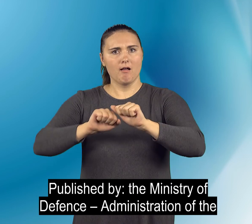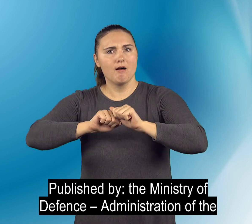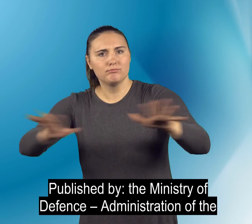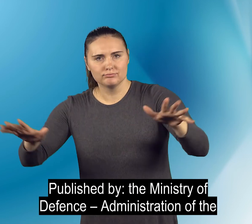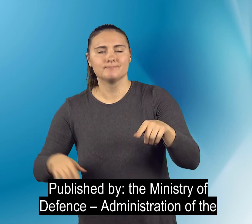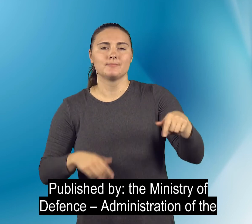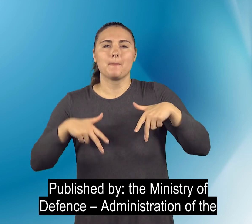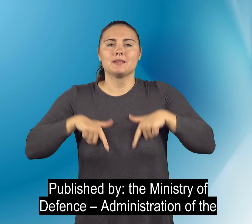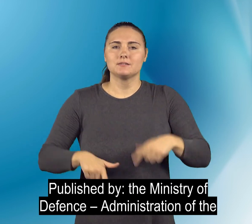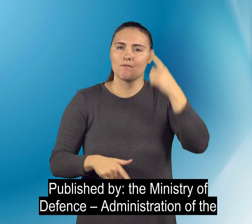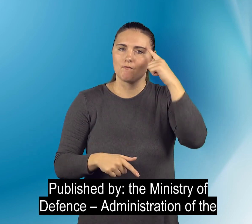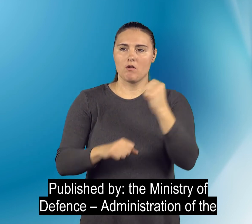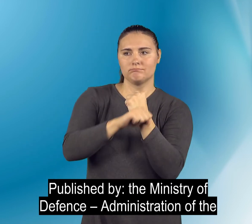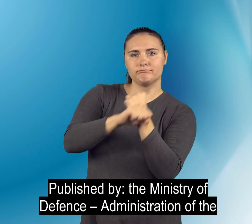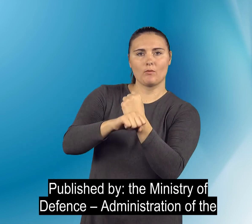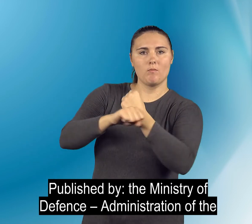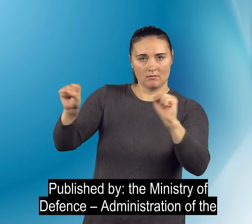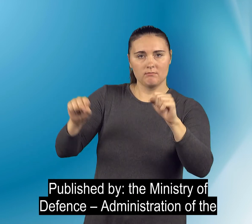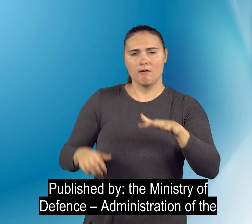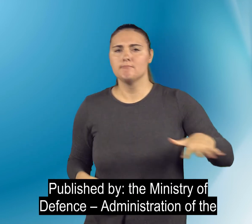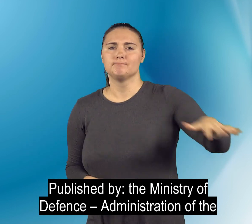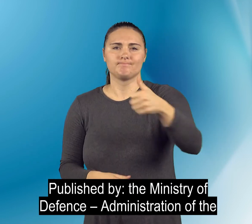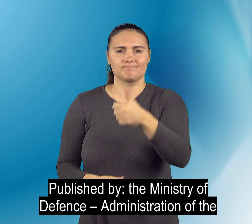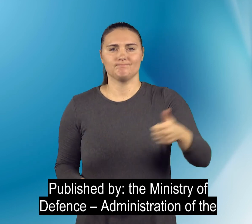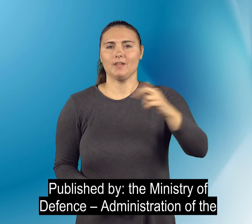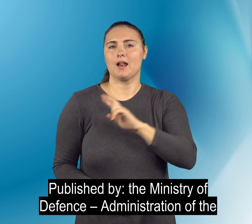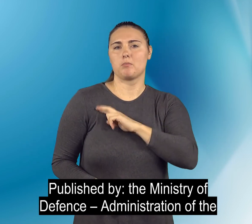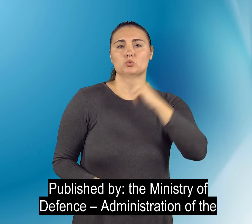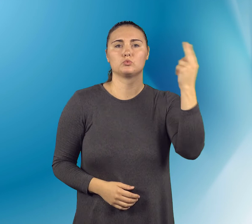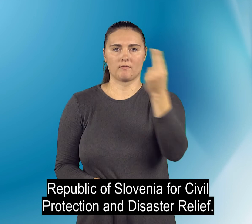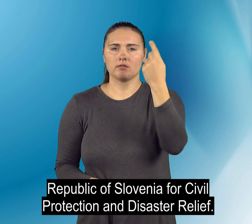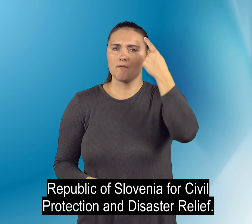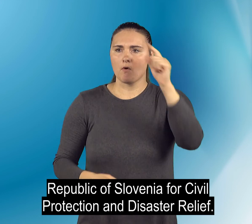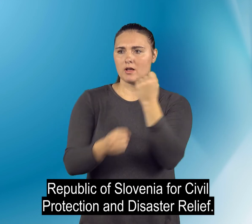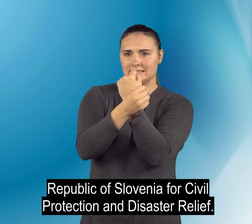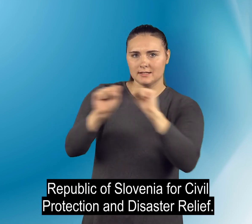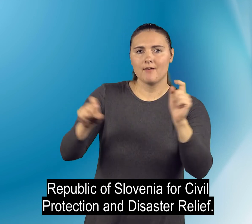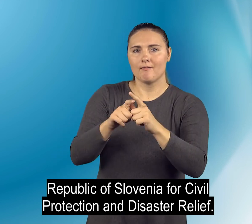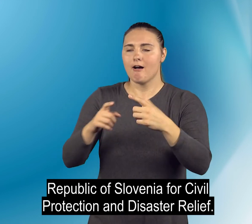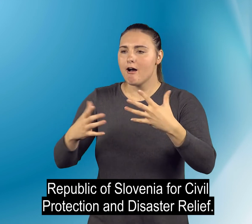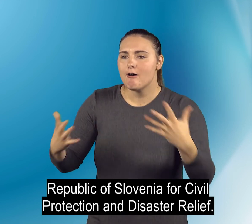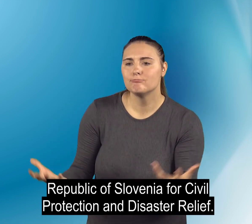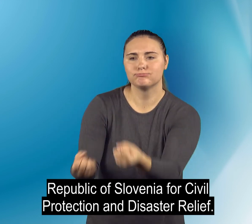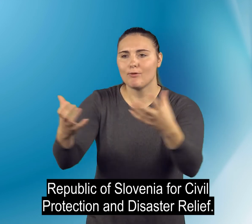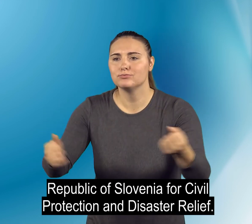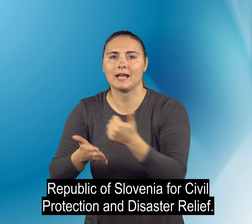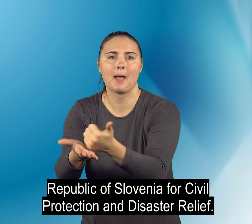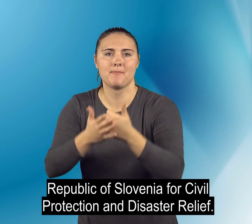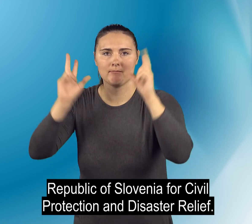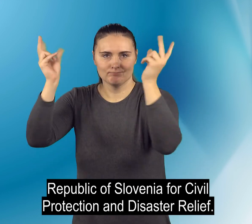Published by the Ministry of Defense, Administration of the Republic of Slovenia for Civic